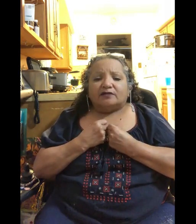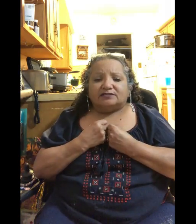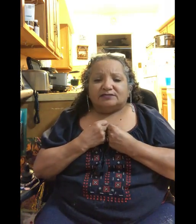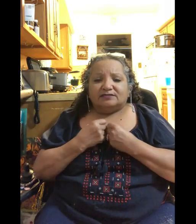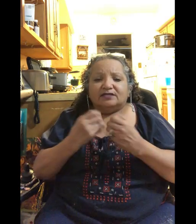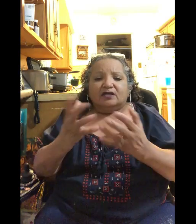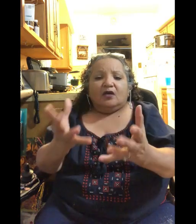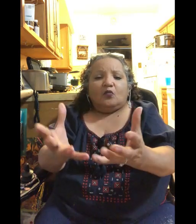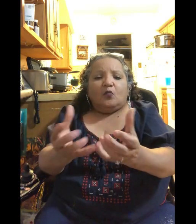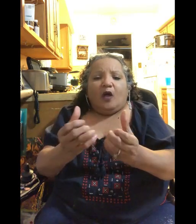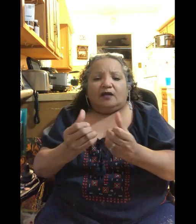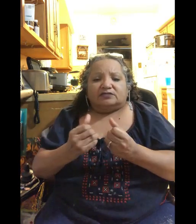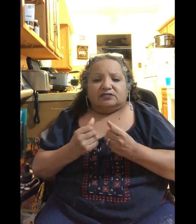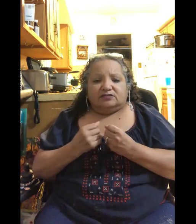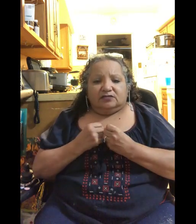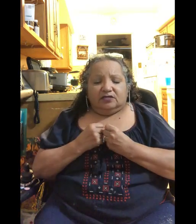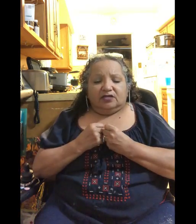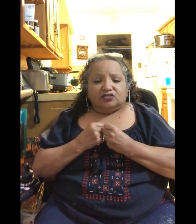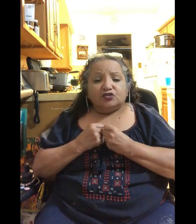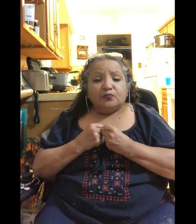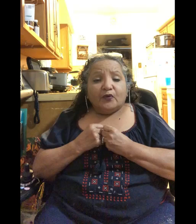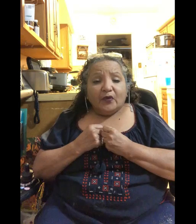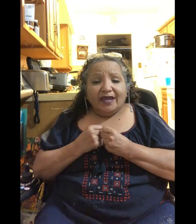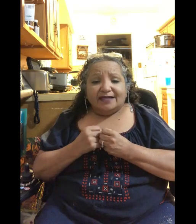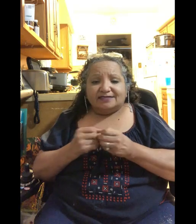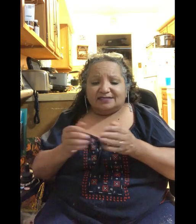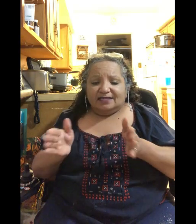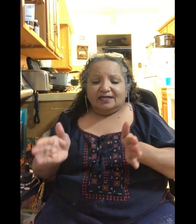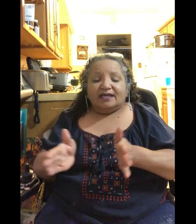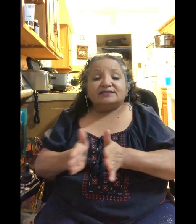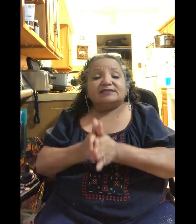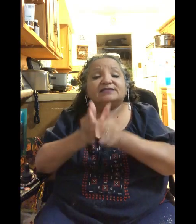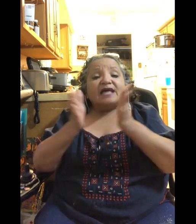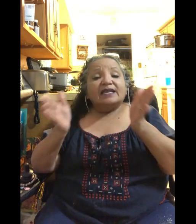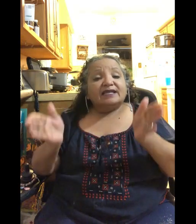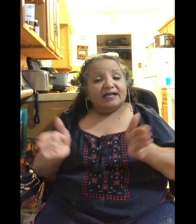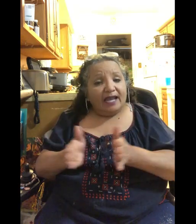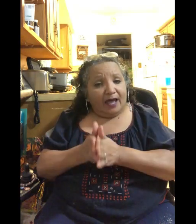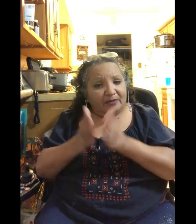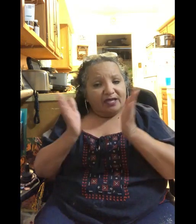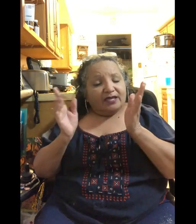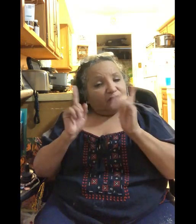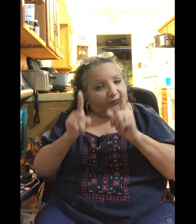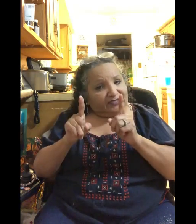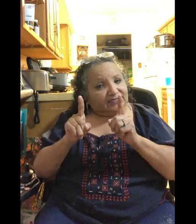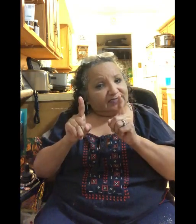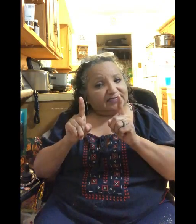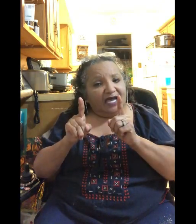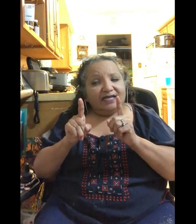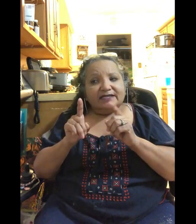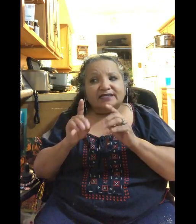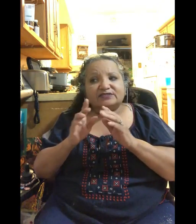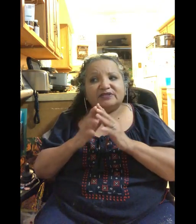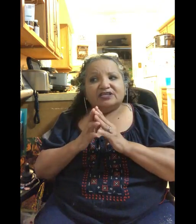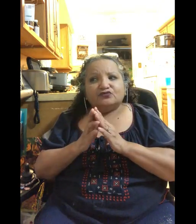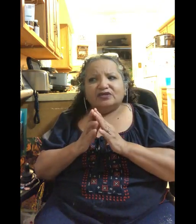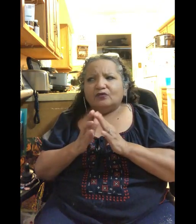want. Want to praise. It's a silent clap. The reason it's silent is because we don't want